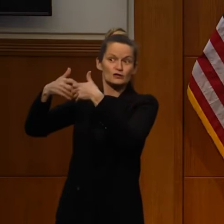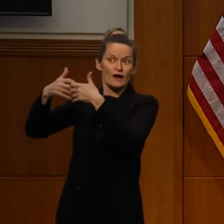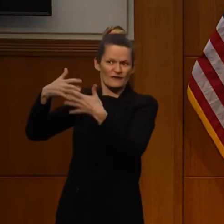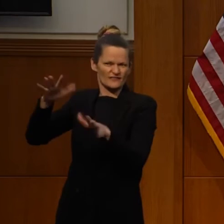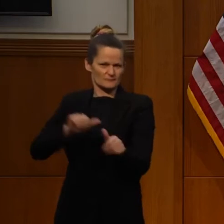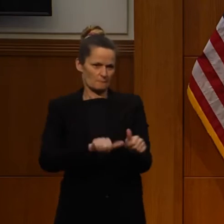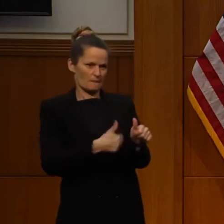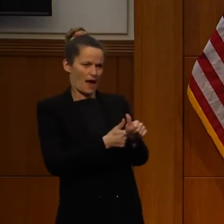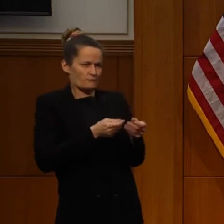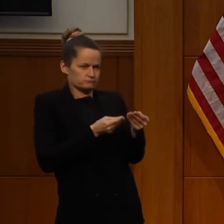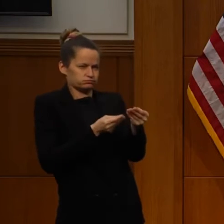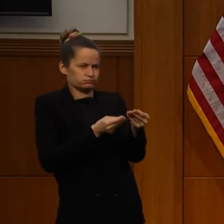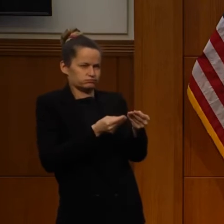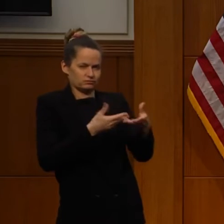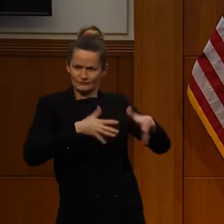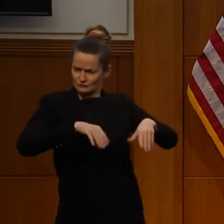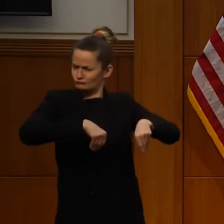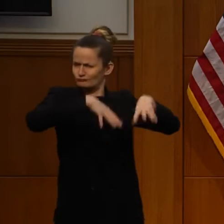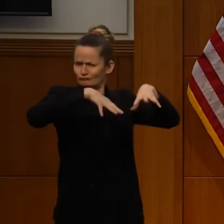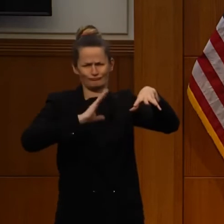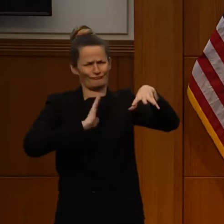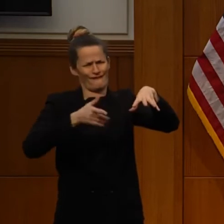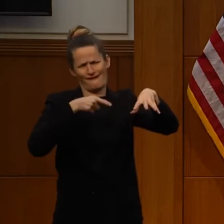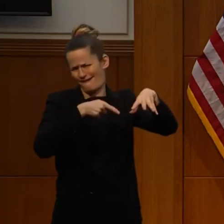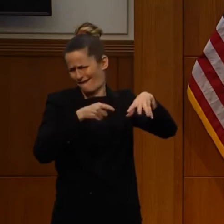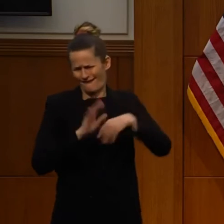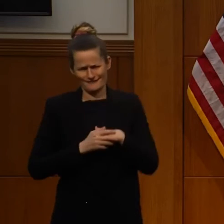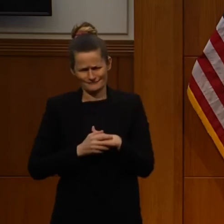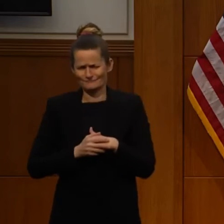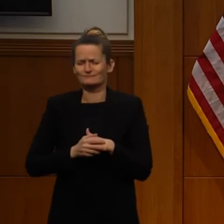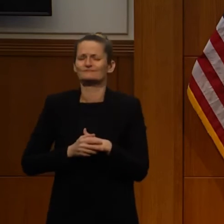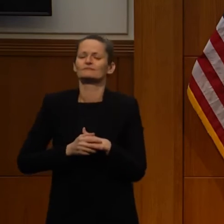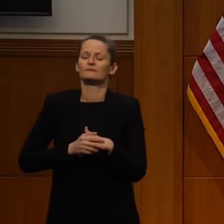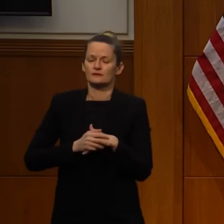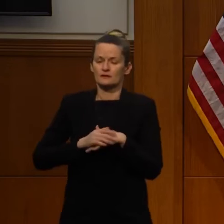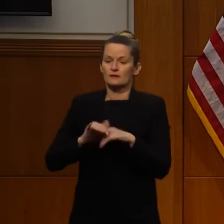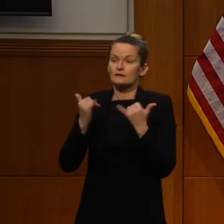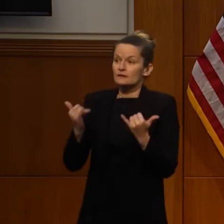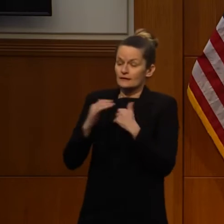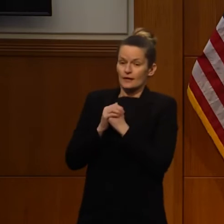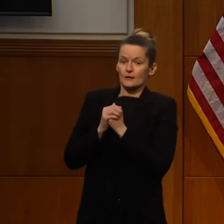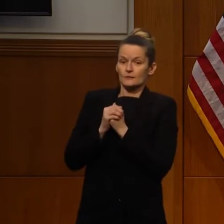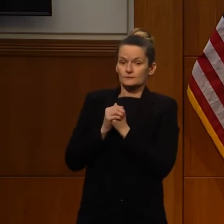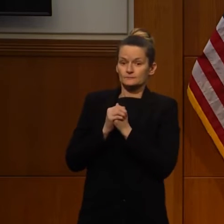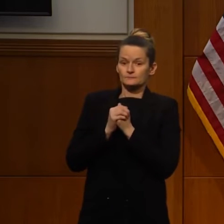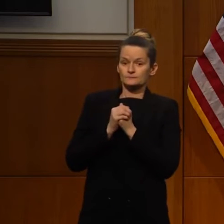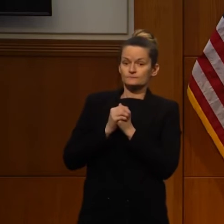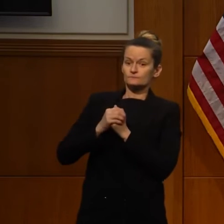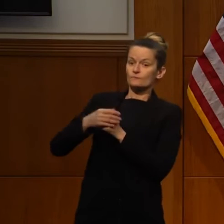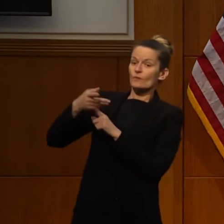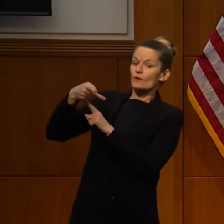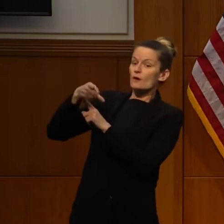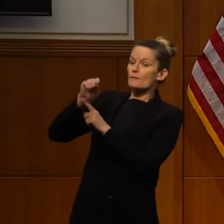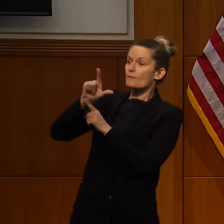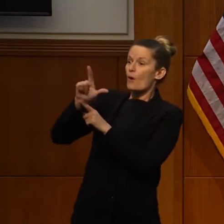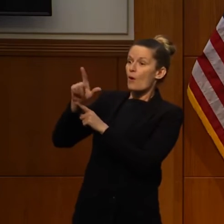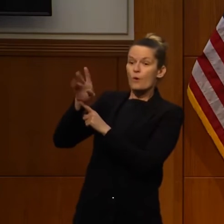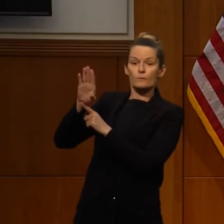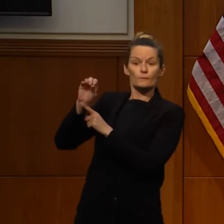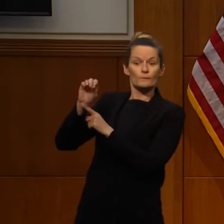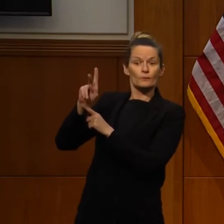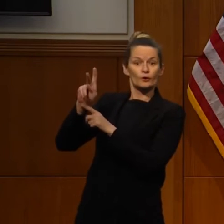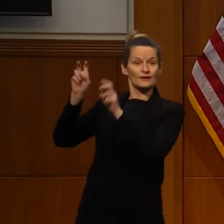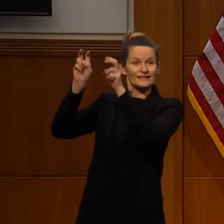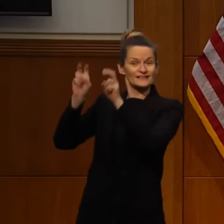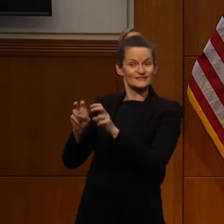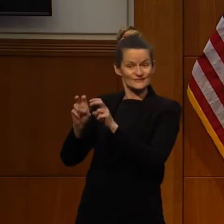For the poll book issues that were earlier in the day, as we said, they did switch to paper poll books. Some of them ended up going back to their electronic poll books and are